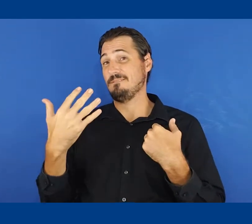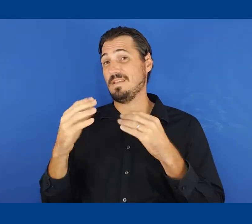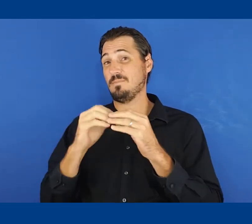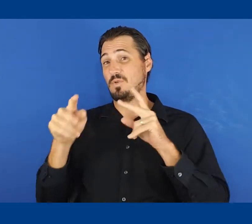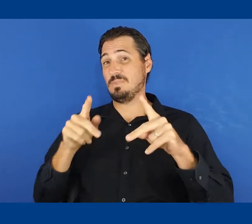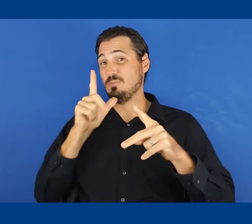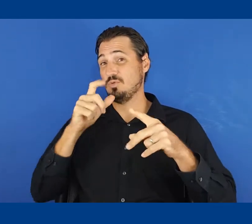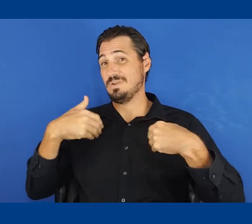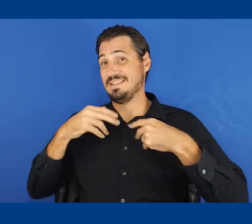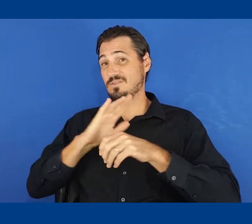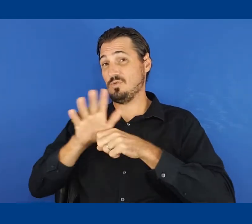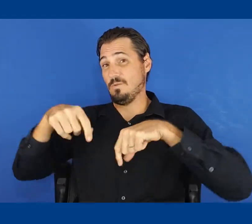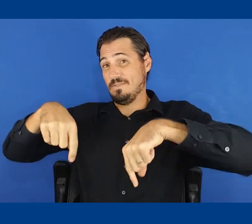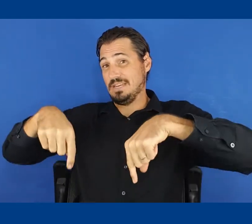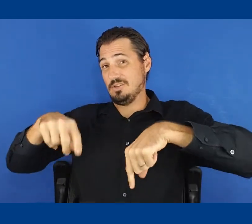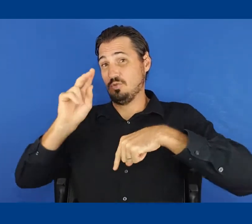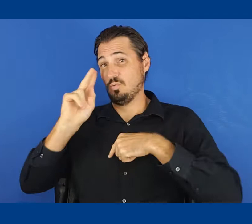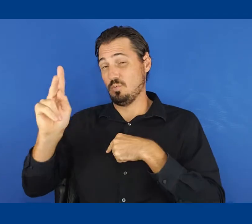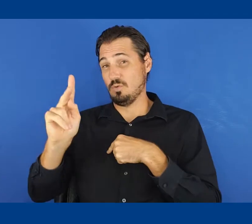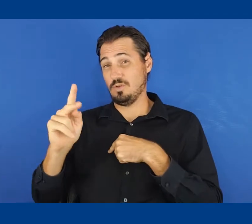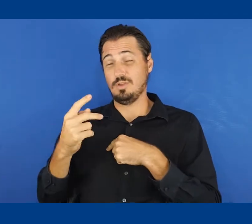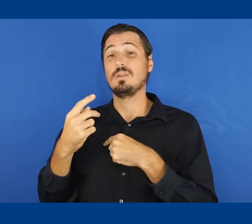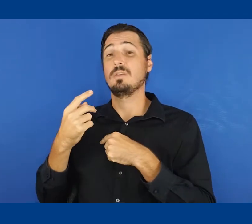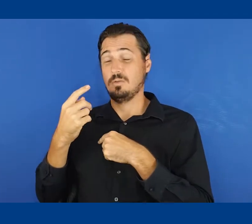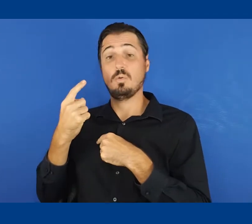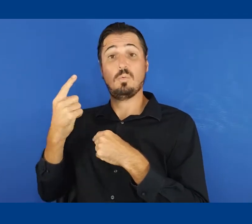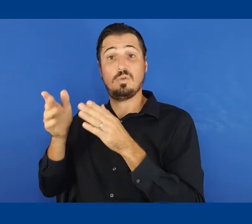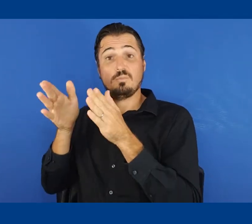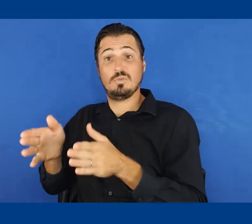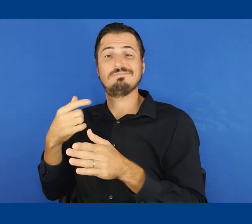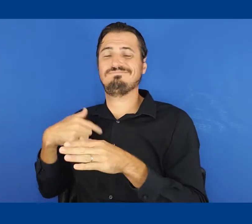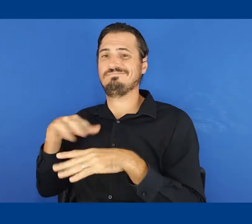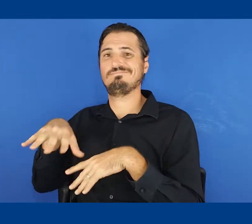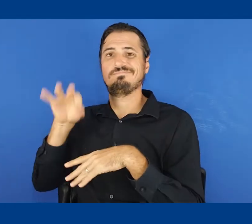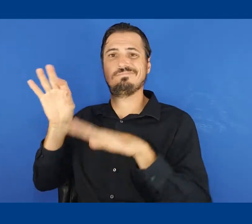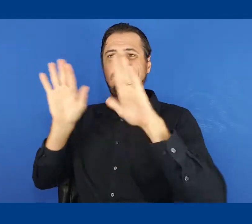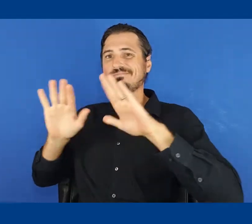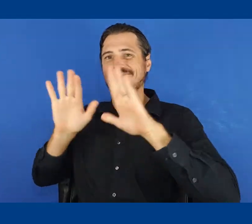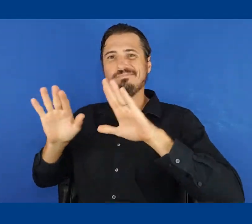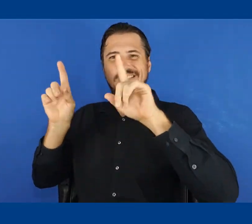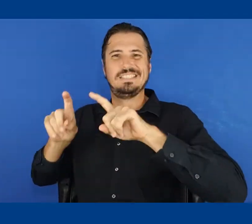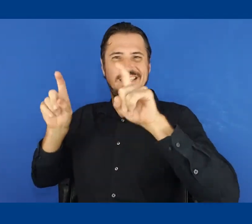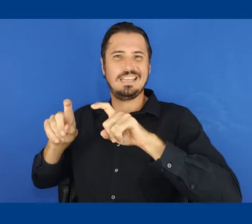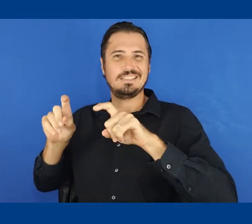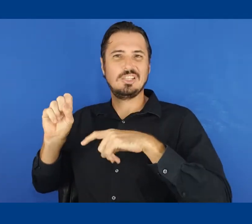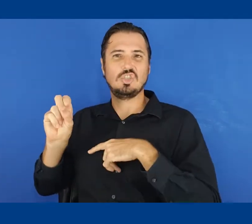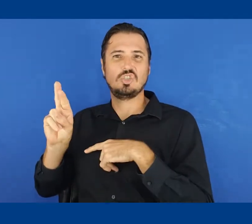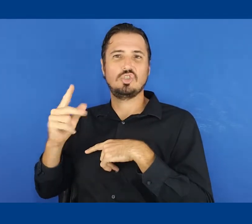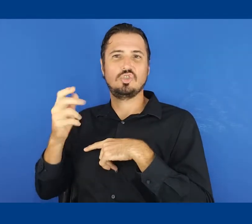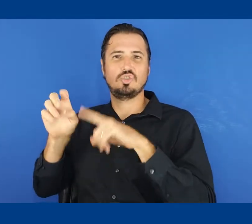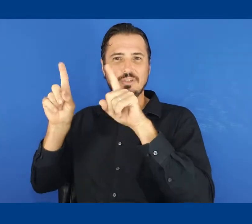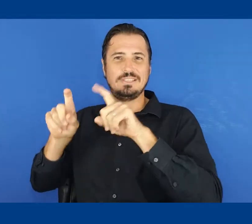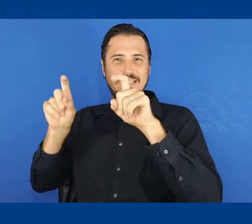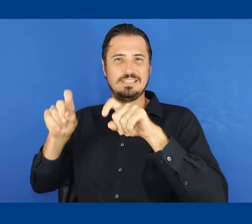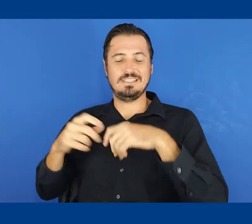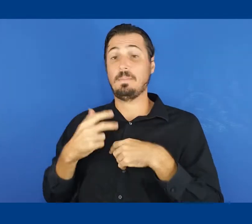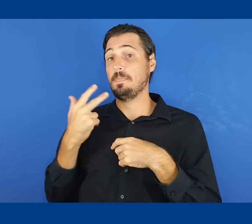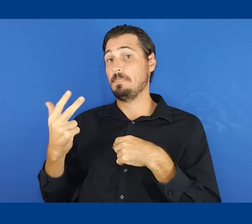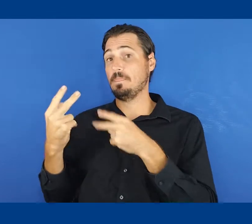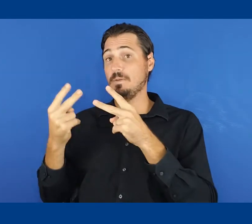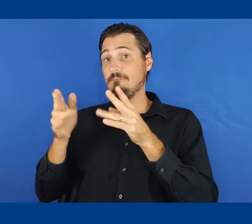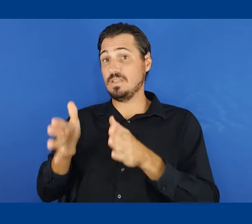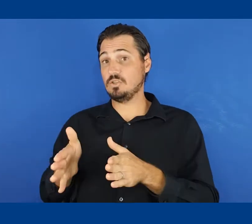new on-island cases to report. 1 case was discovered during Sunday surge testing in Kauai. The cases are